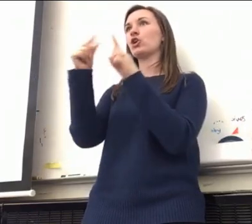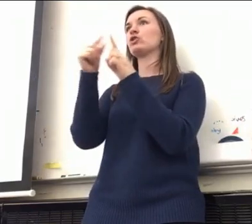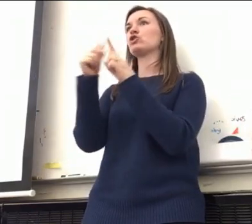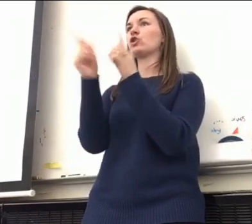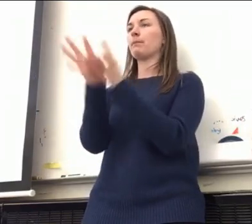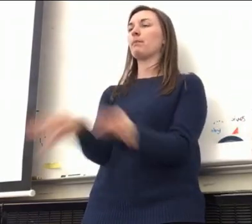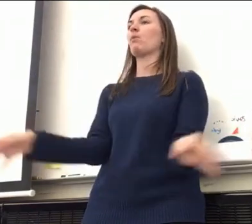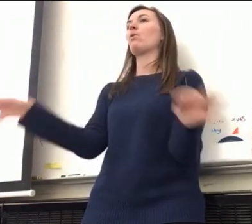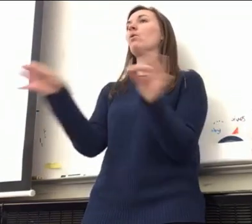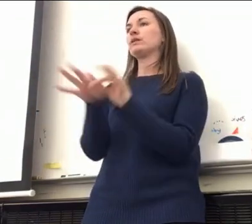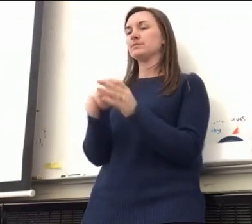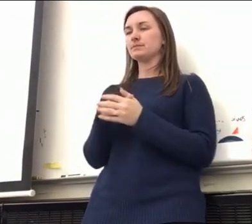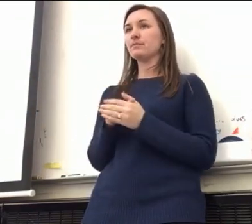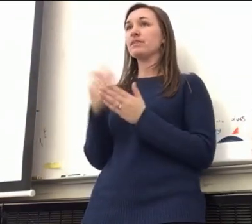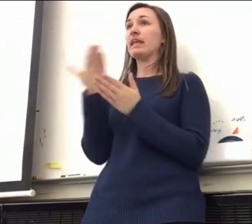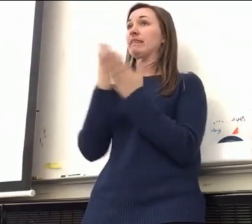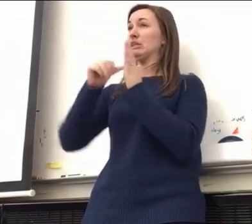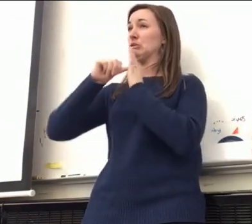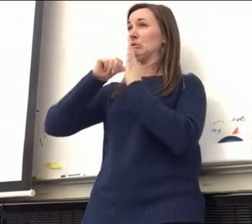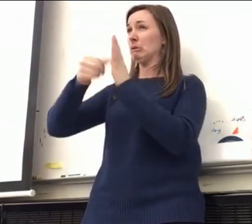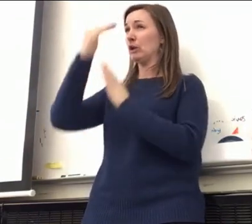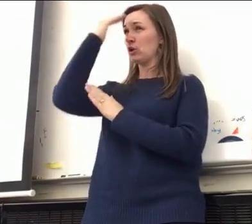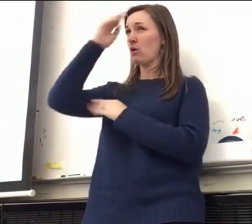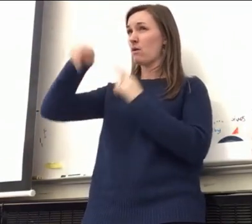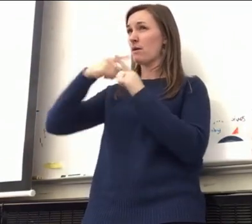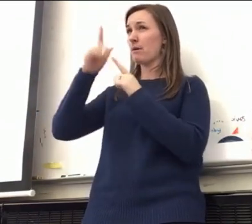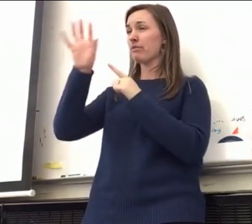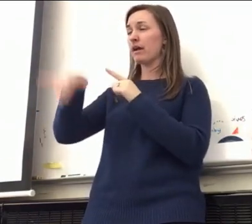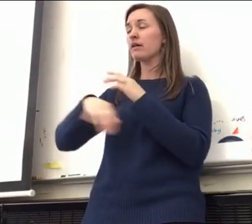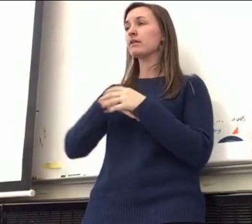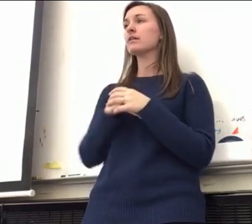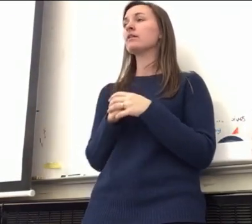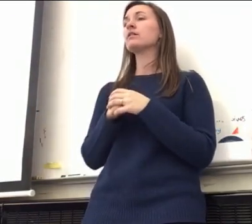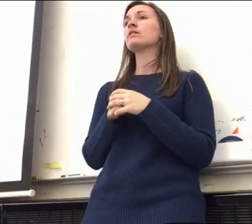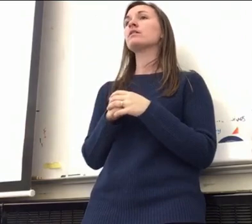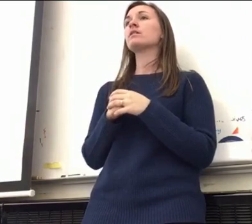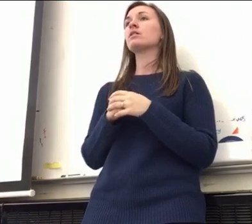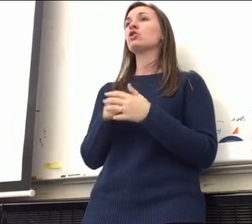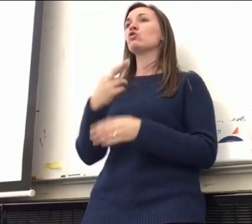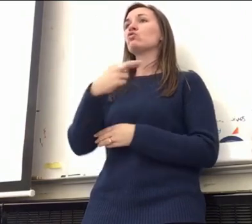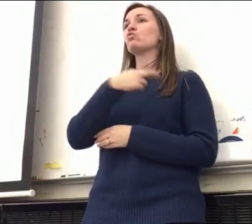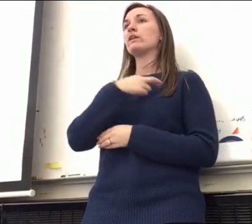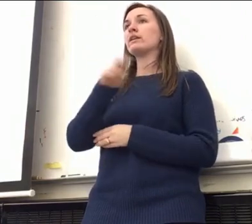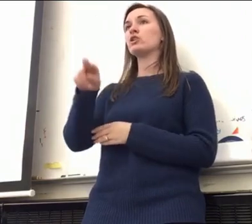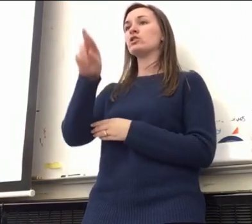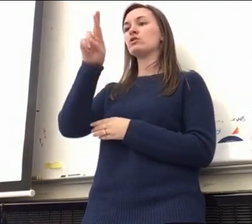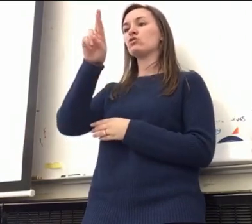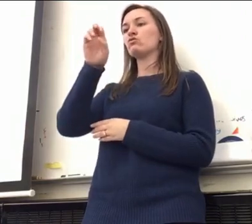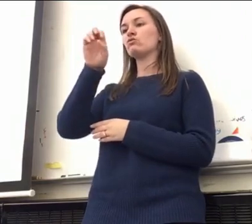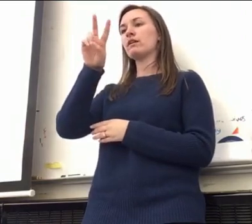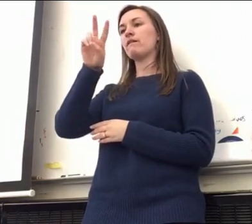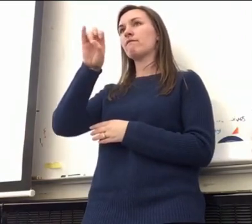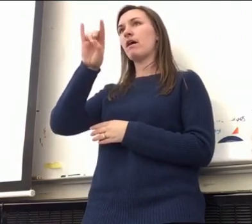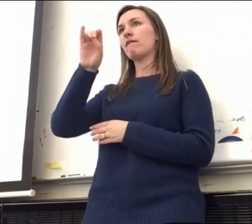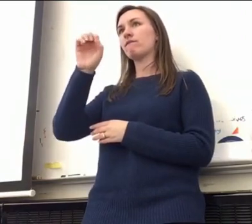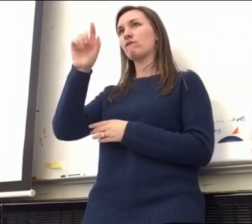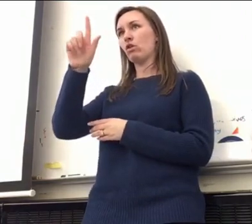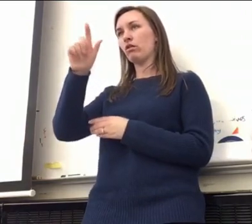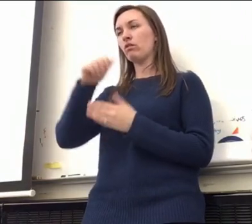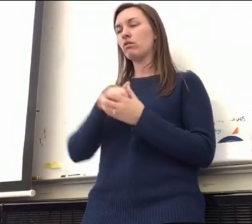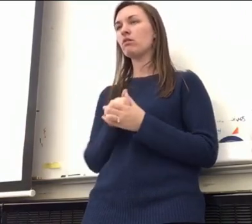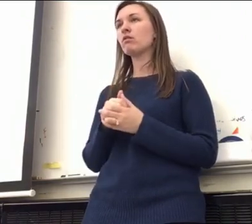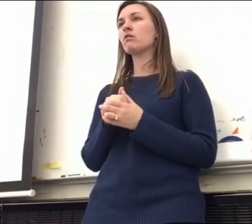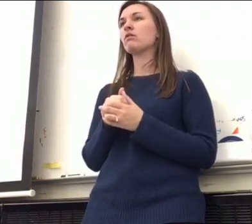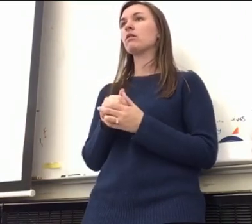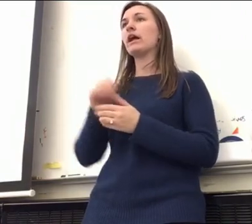Things that you need to highlight on the Second Great Awakening is if you will highlight religious revival, and if you